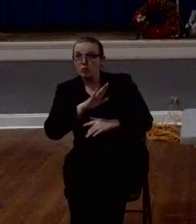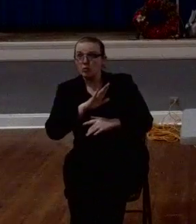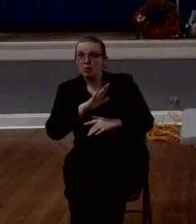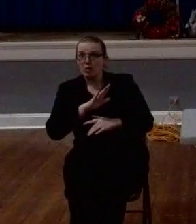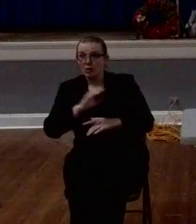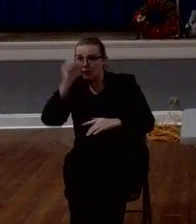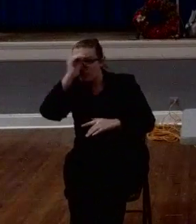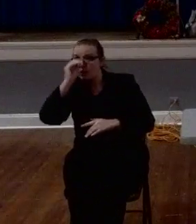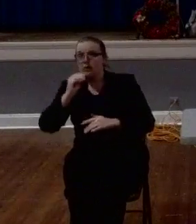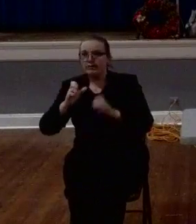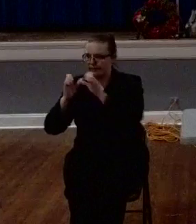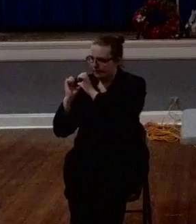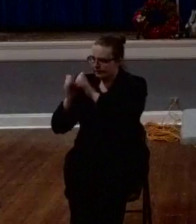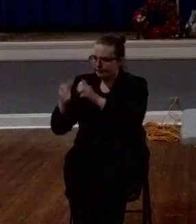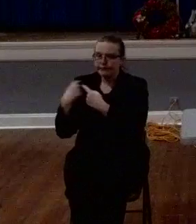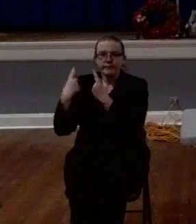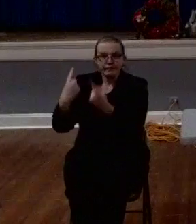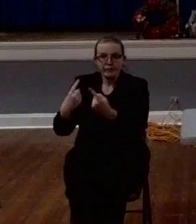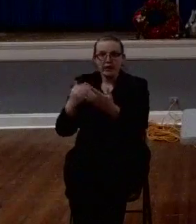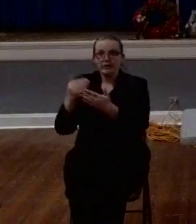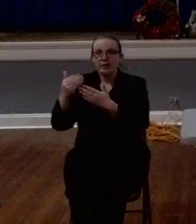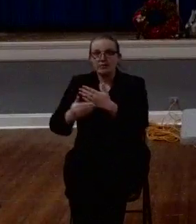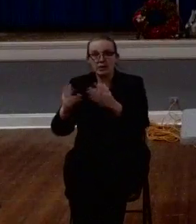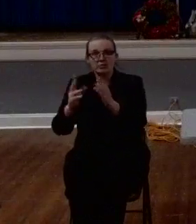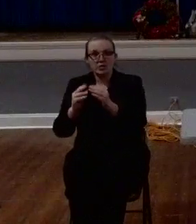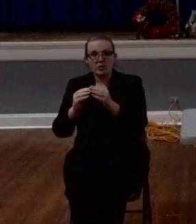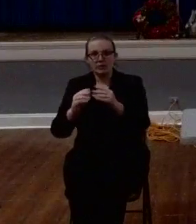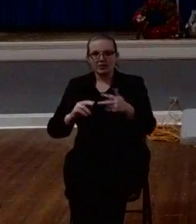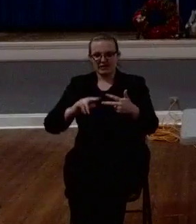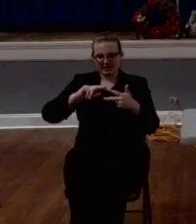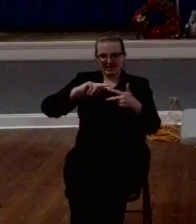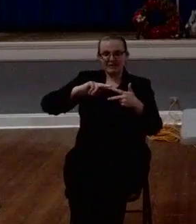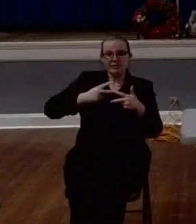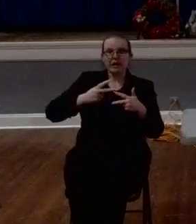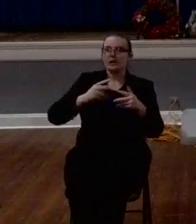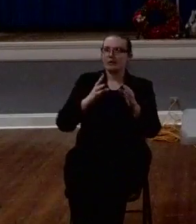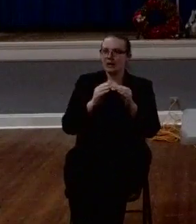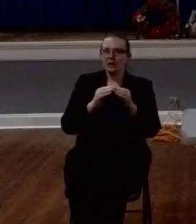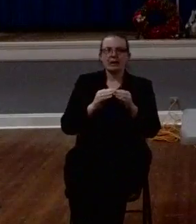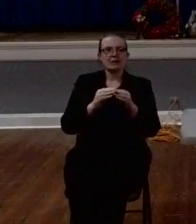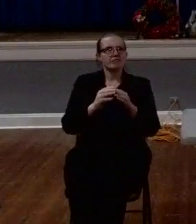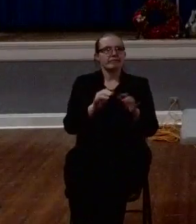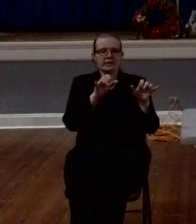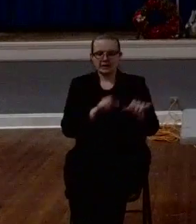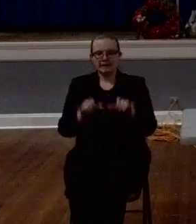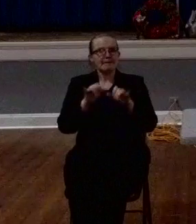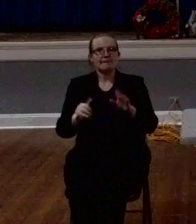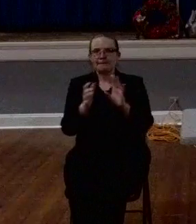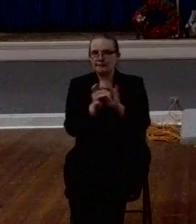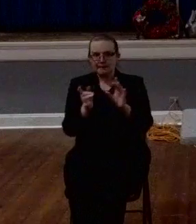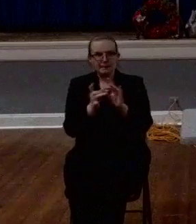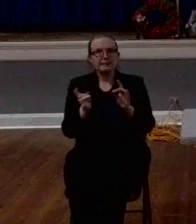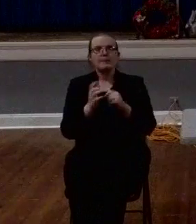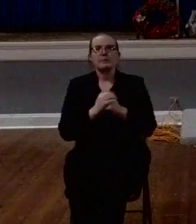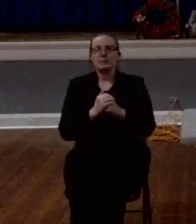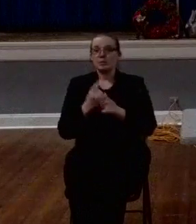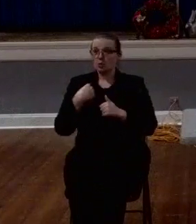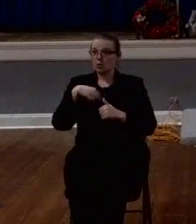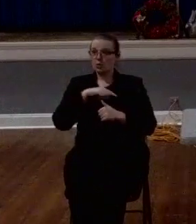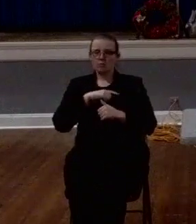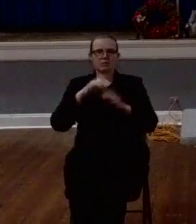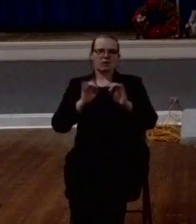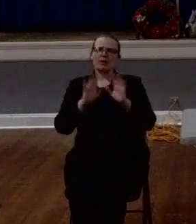even as we go into the next meeting, the second meeting, you start to hear those same comments. We obviously will